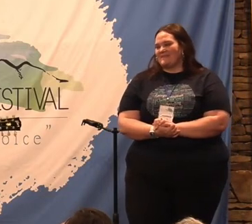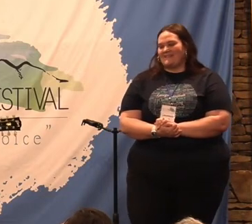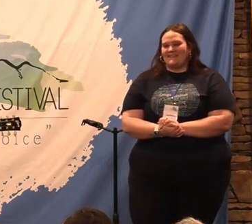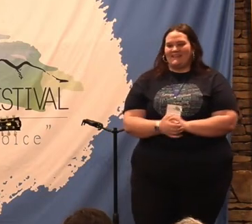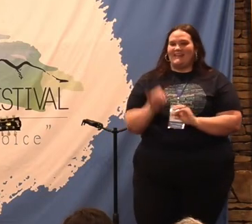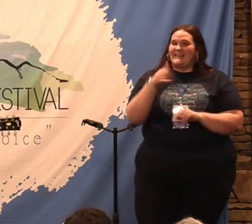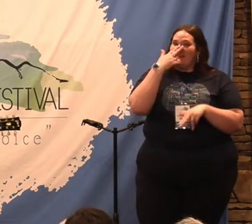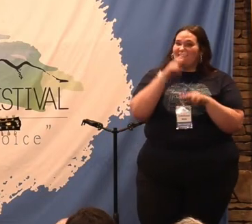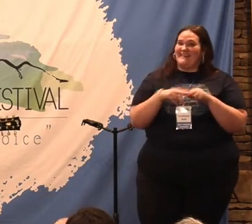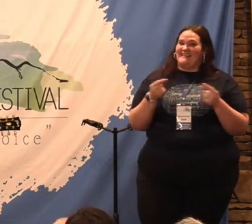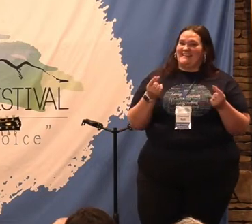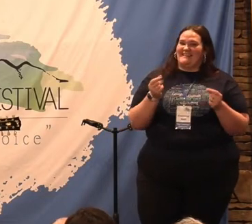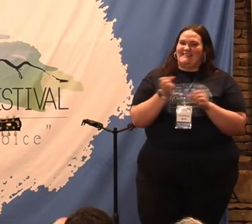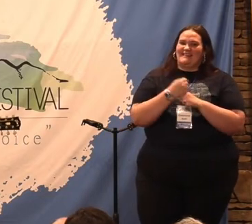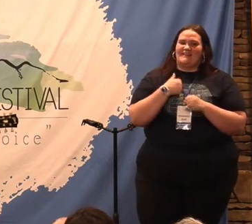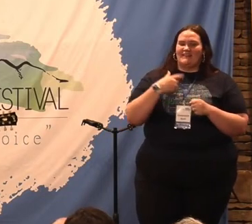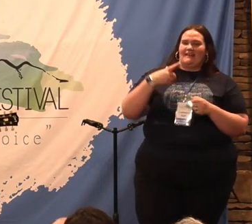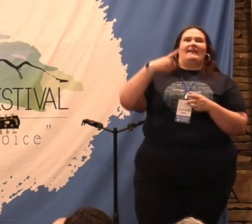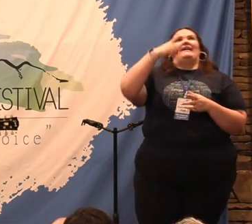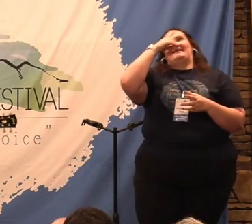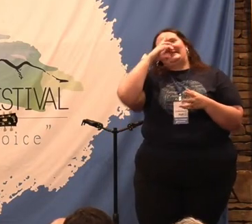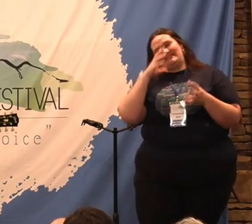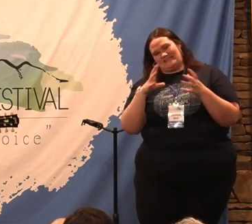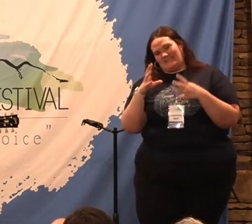That's fun to do. It makes me dizzy.